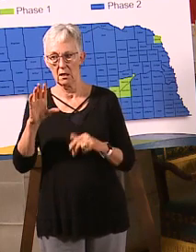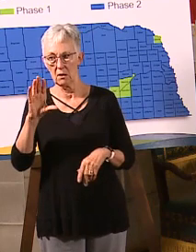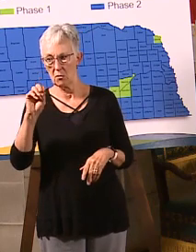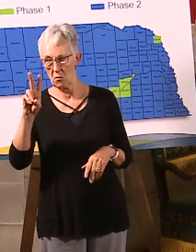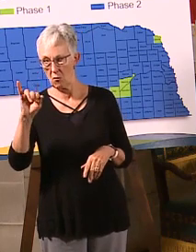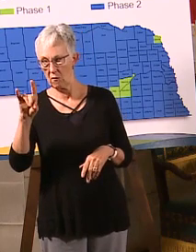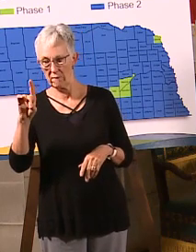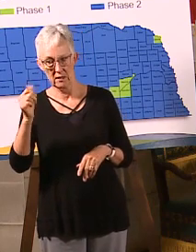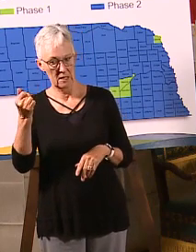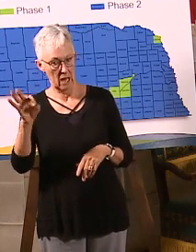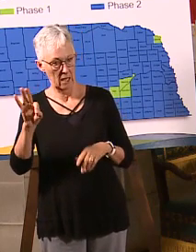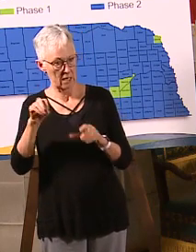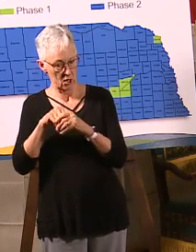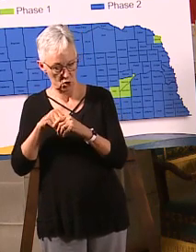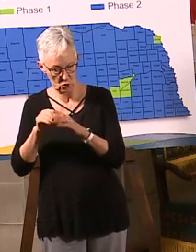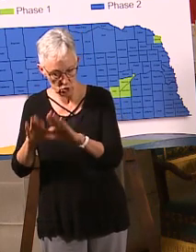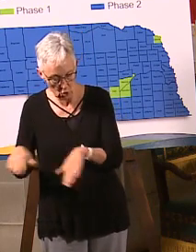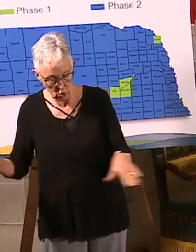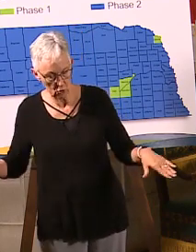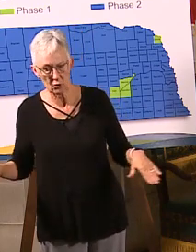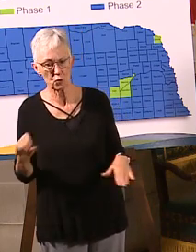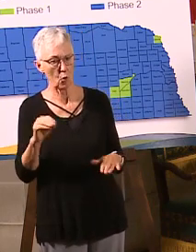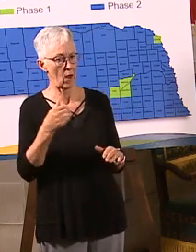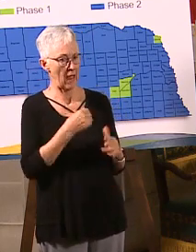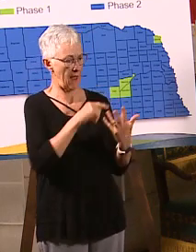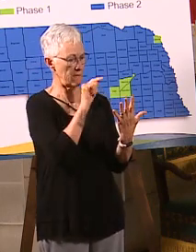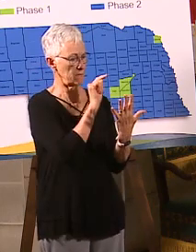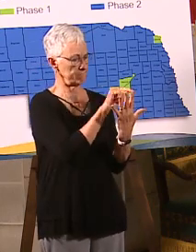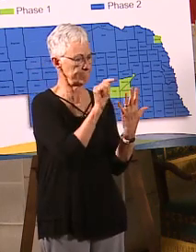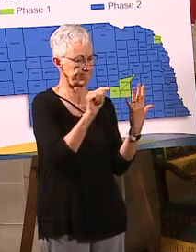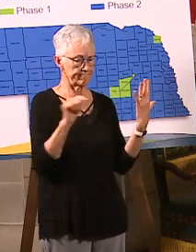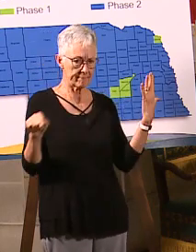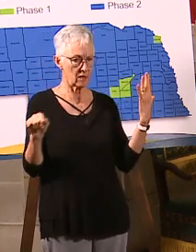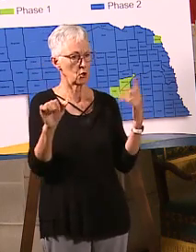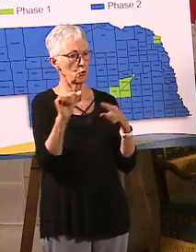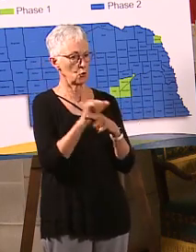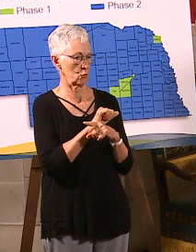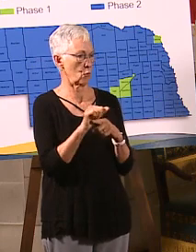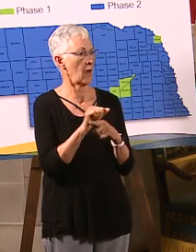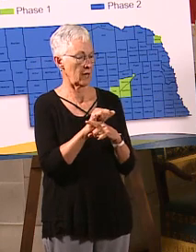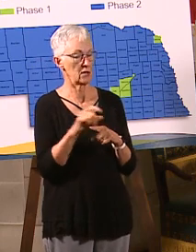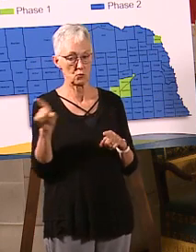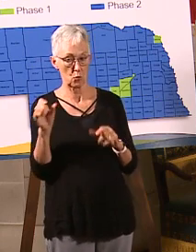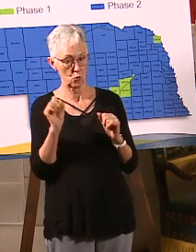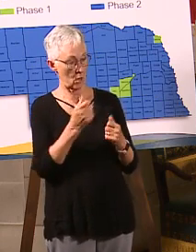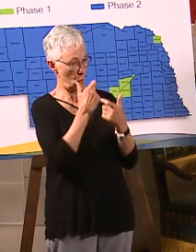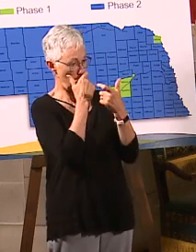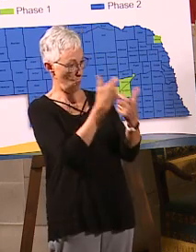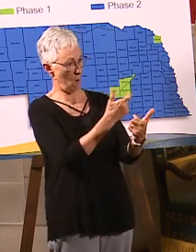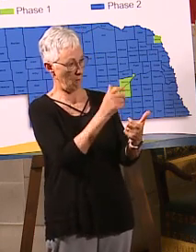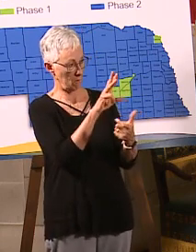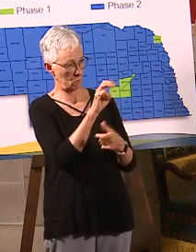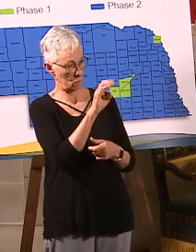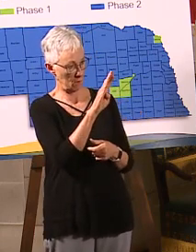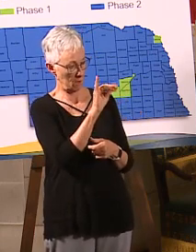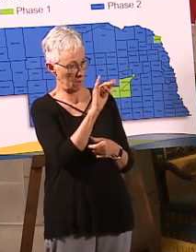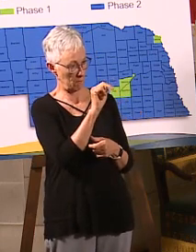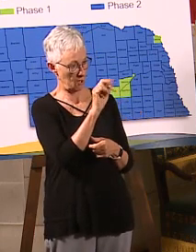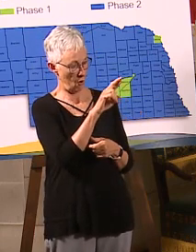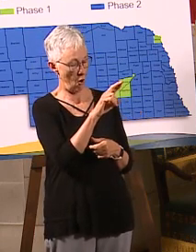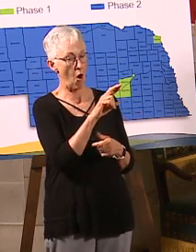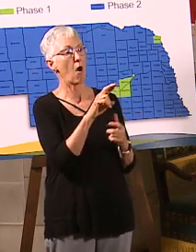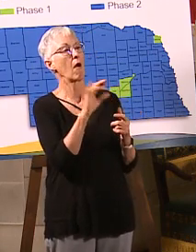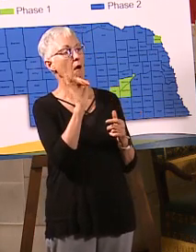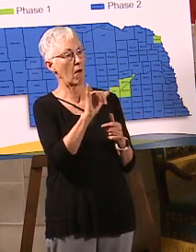environments. And for the healthcare professionals out there, you'll be able to access those, watch the webinar, or come back to it at a later time and be able to receive